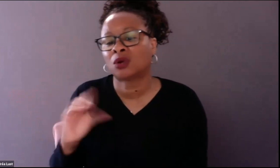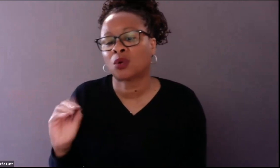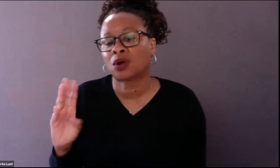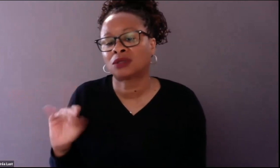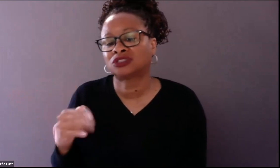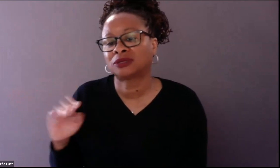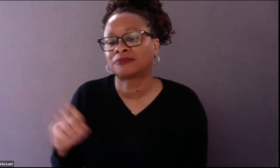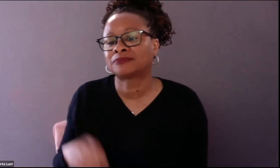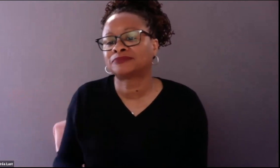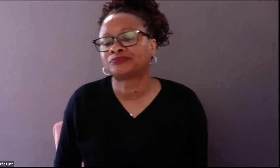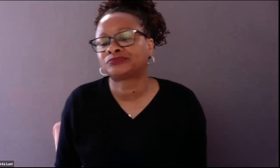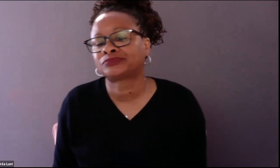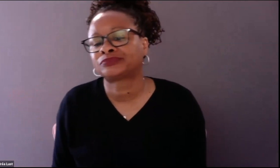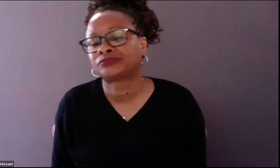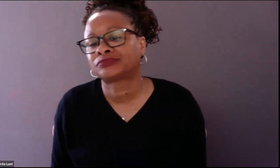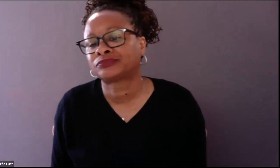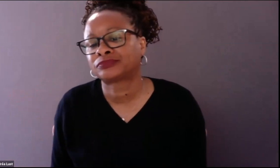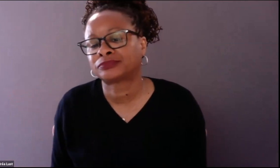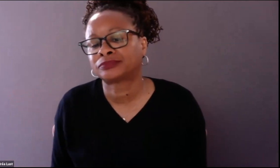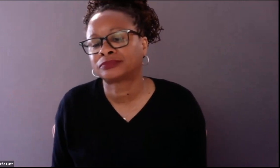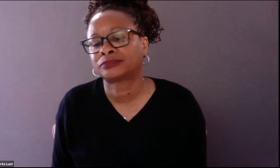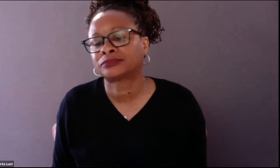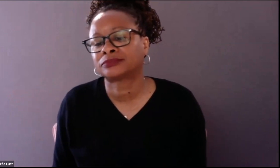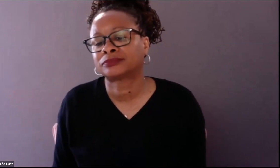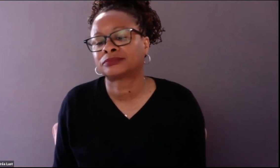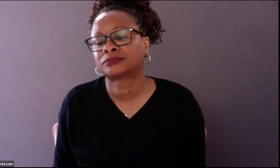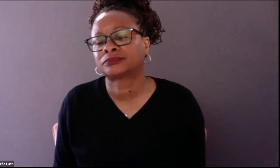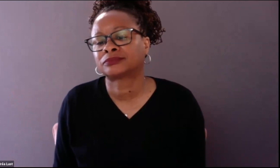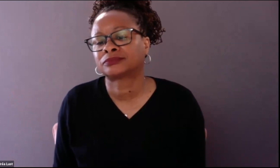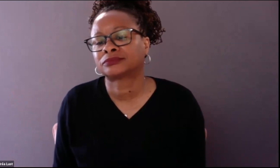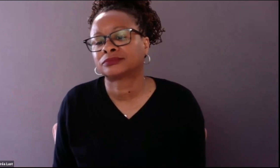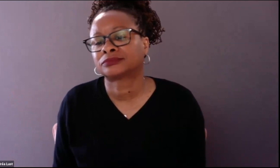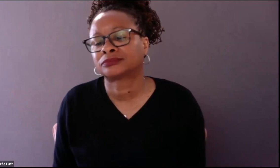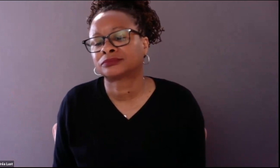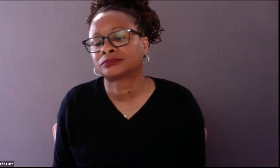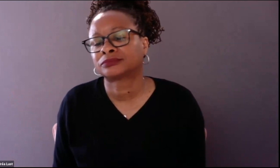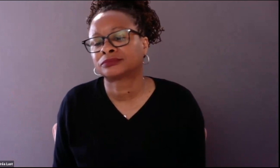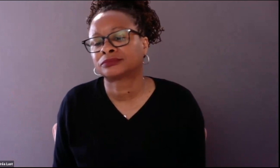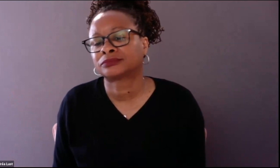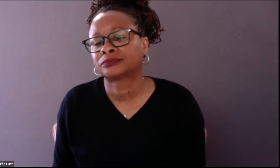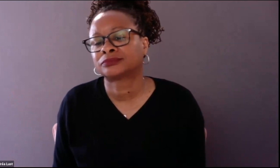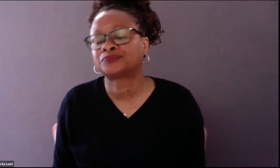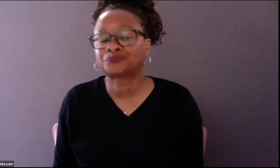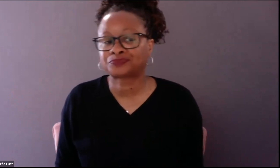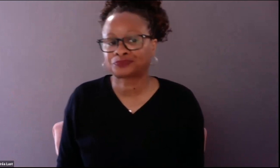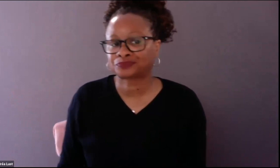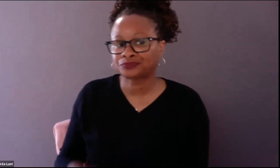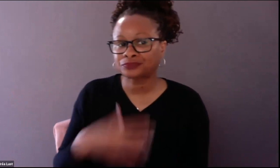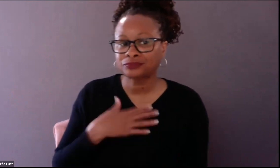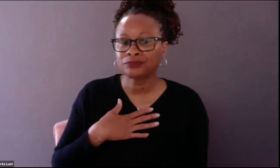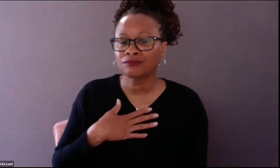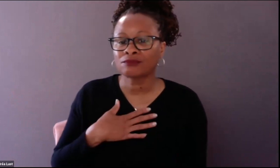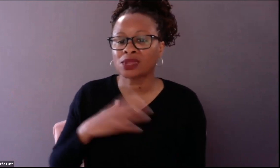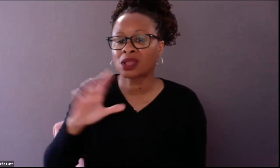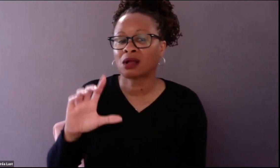I can jump in. Jaime, did you want to go? Did you have a? Go ahead. Okay. No, I